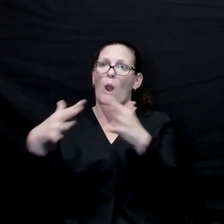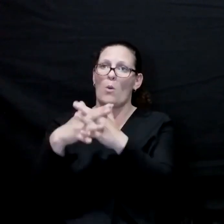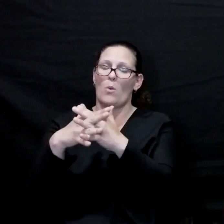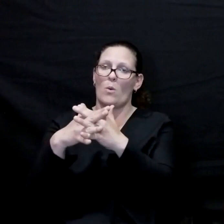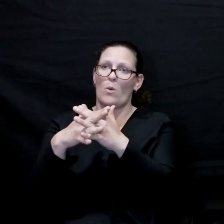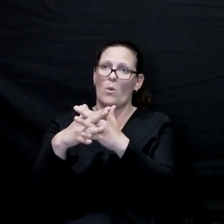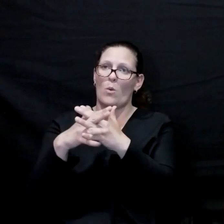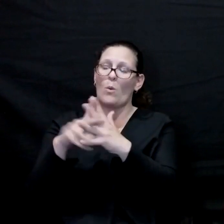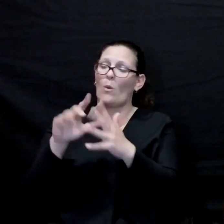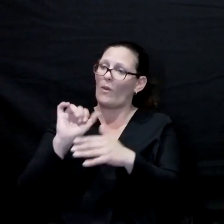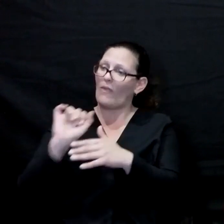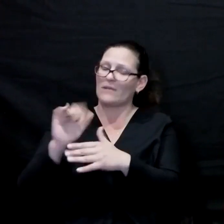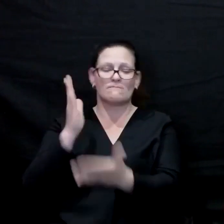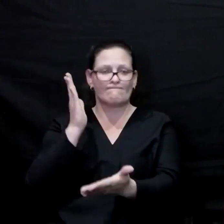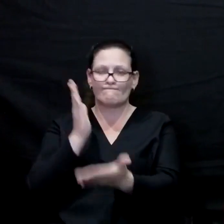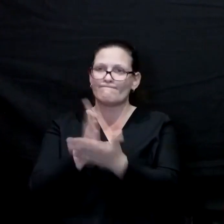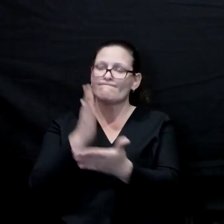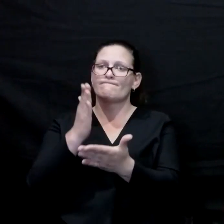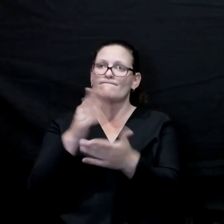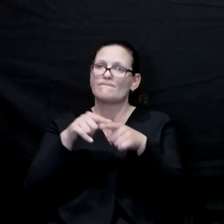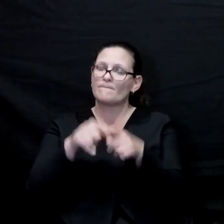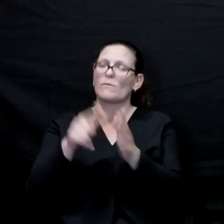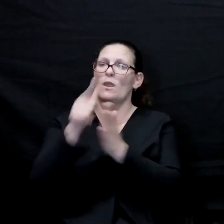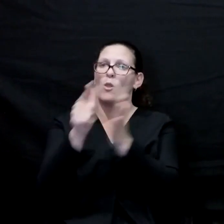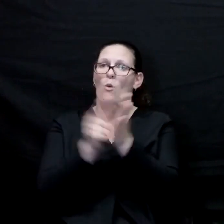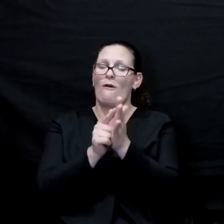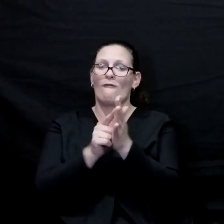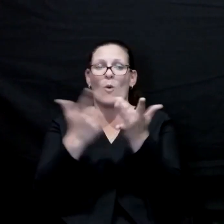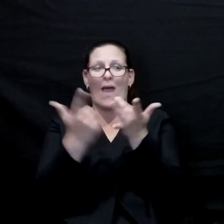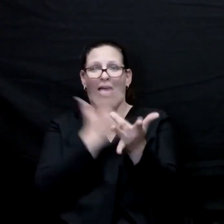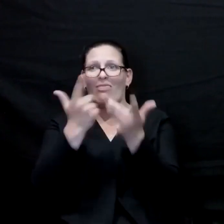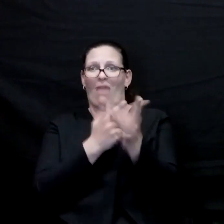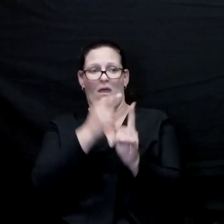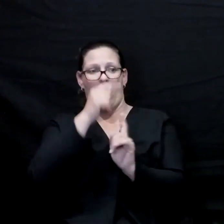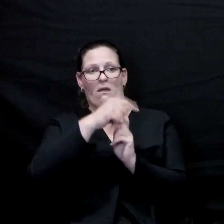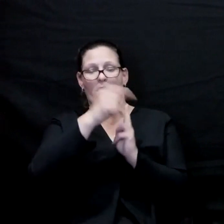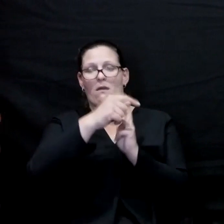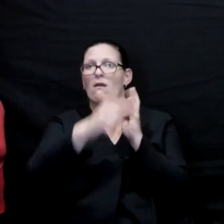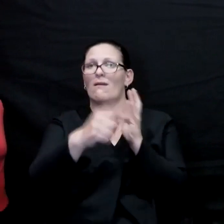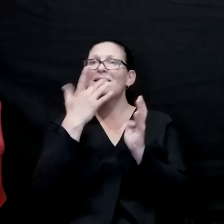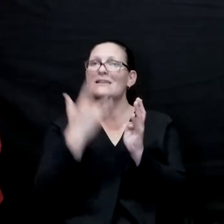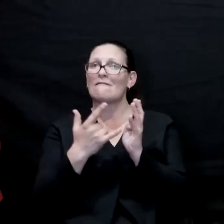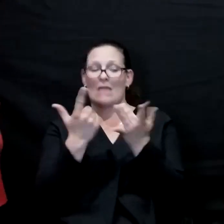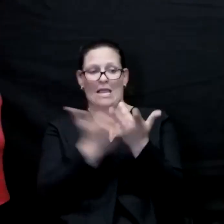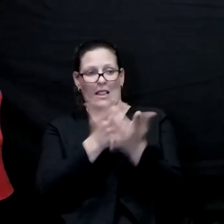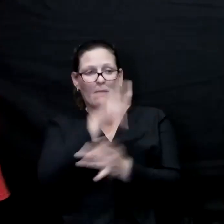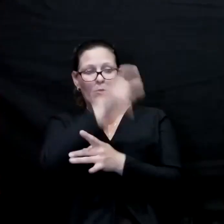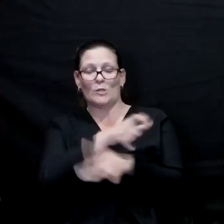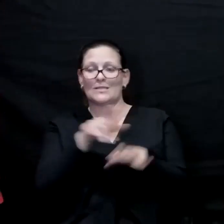legally binding on any other cases that comes after yours. Yeah. So you will be the